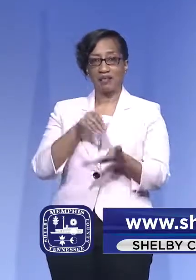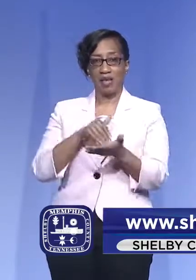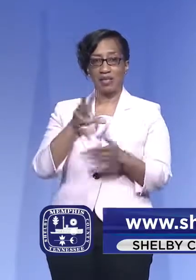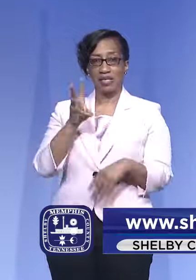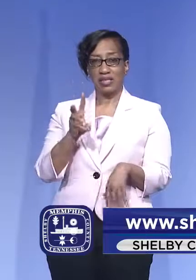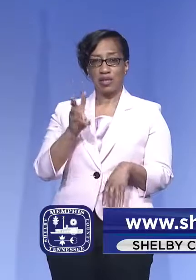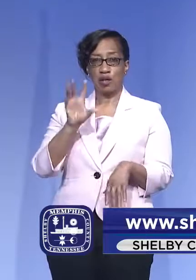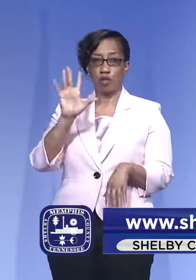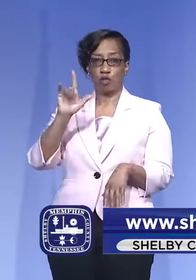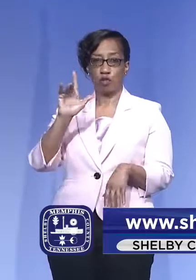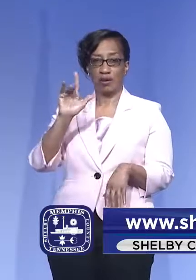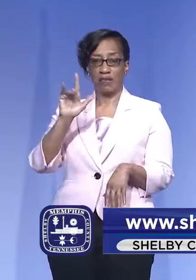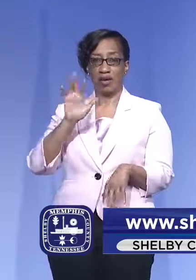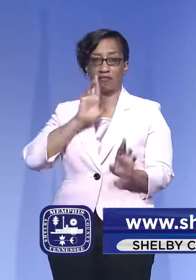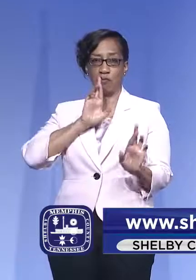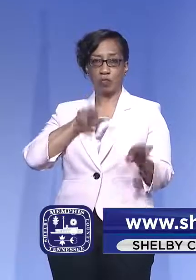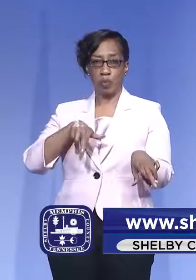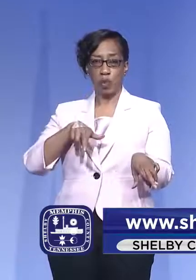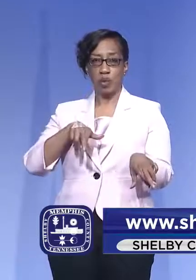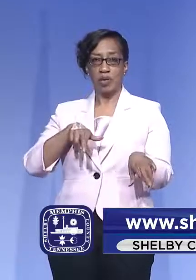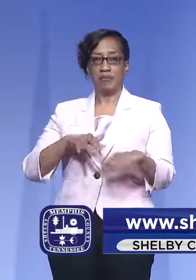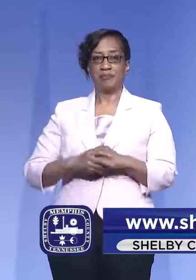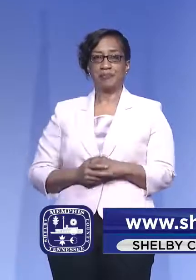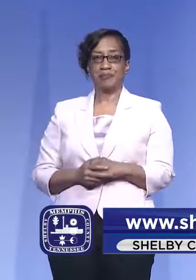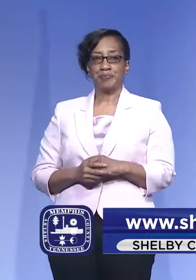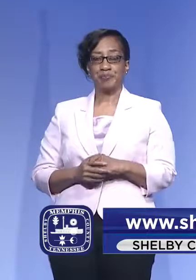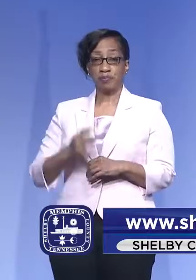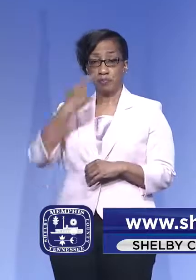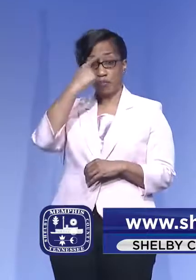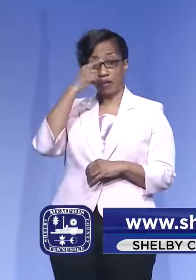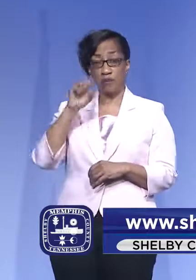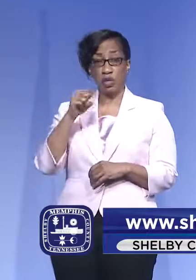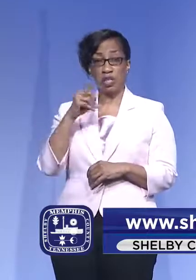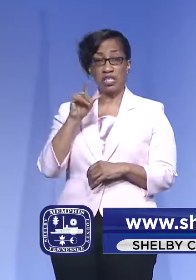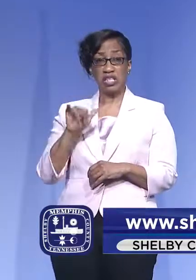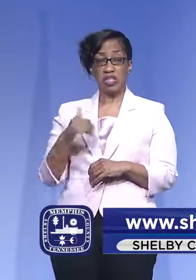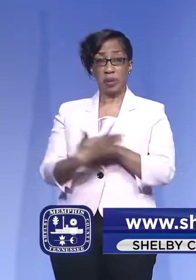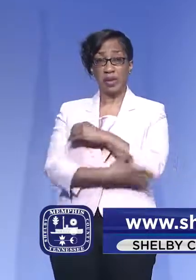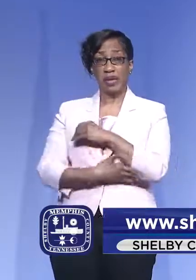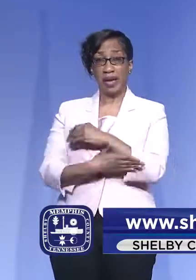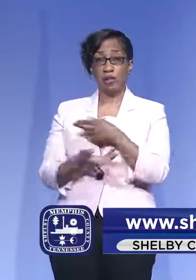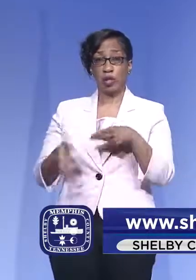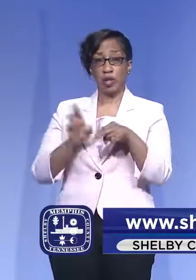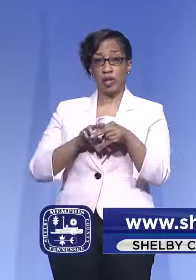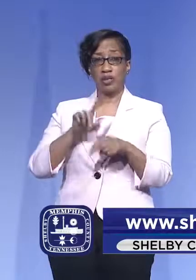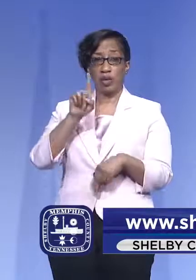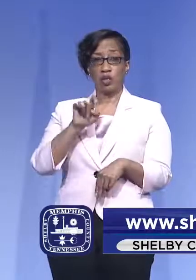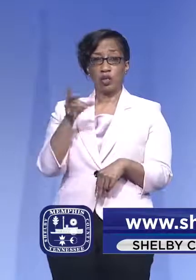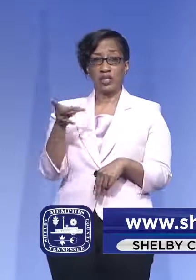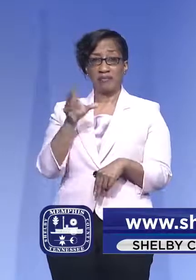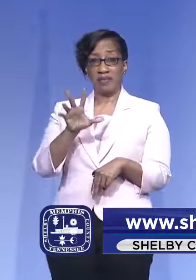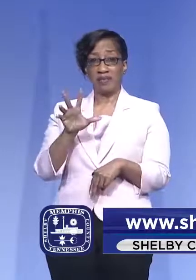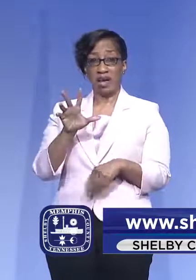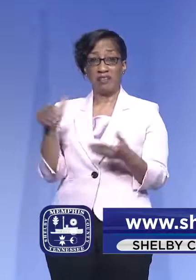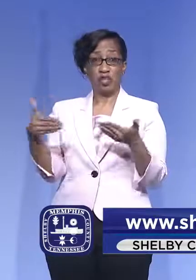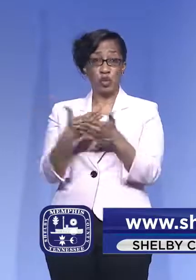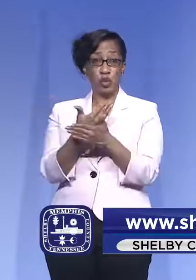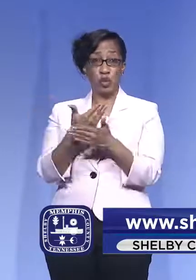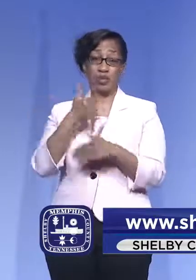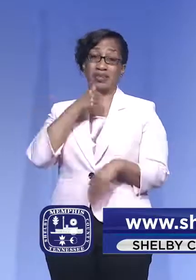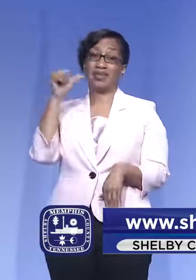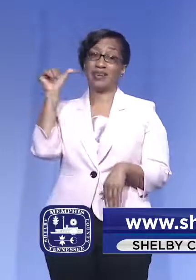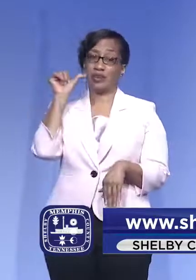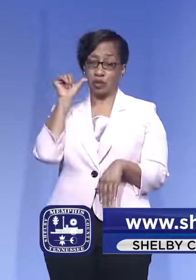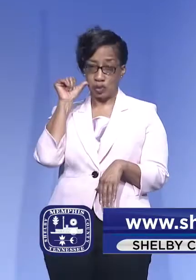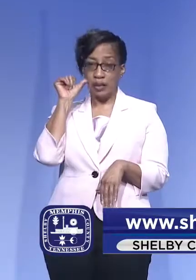5,625 cases have been reported. For Shelby County, that is an increase of 175 new cases yesterday. And